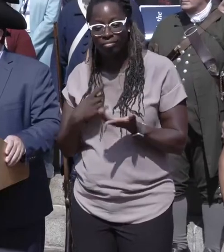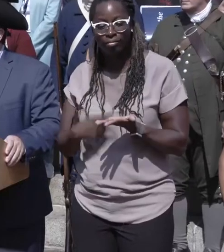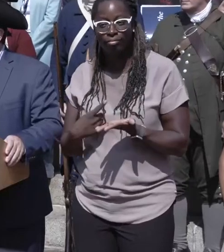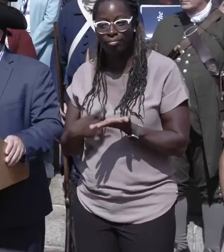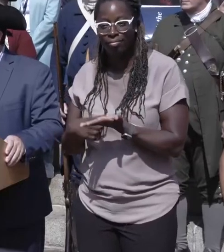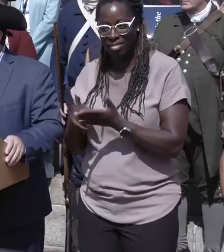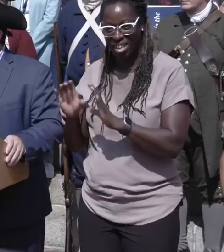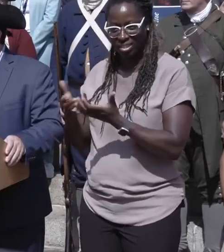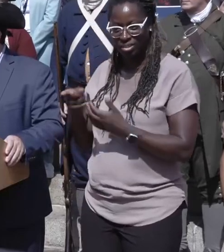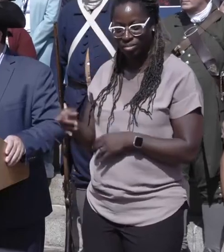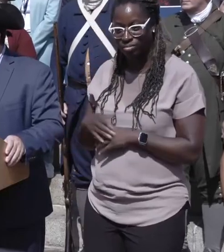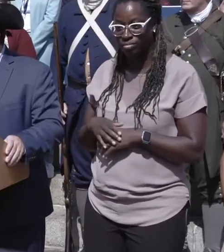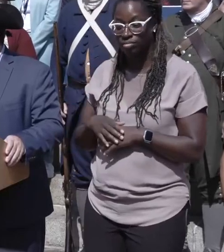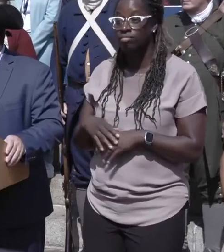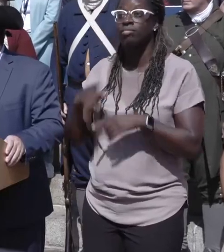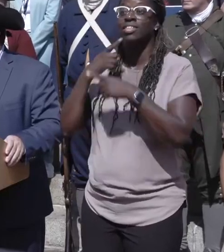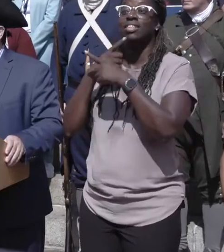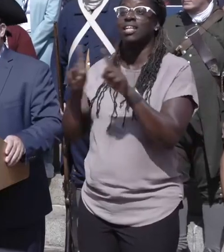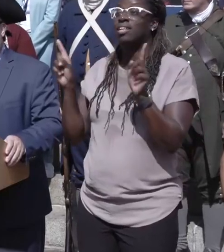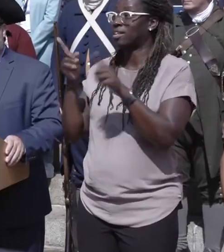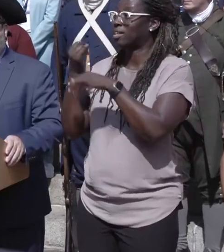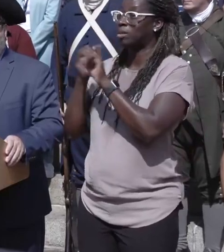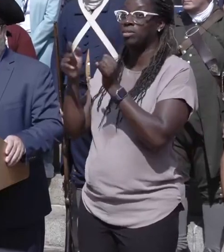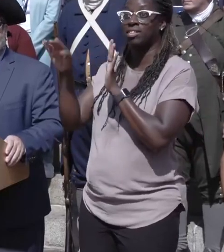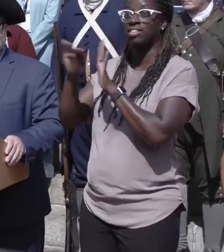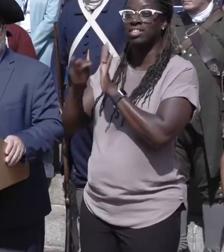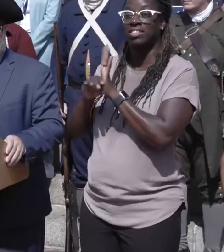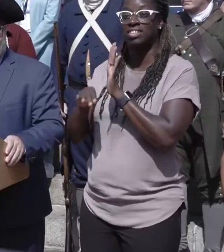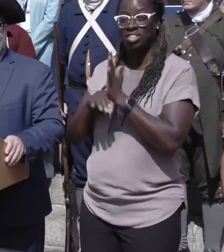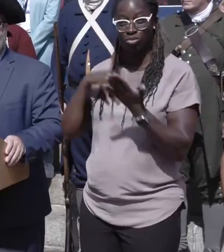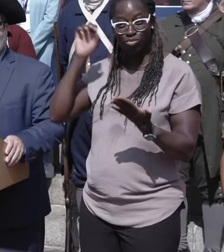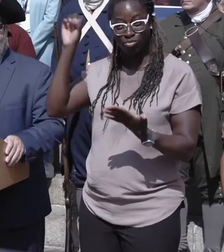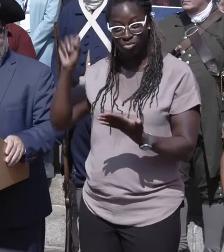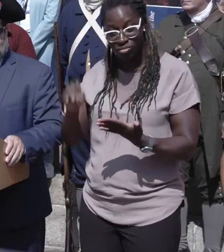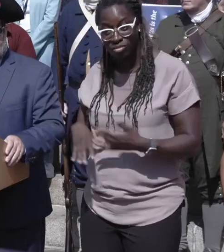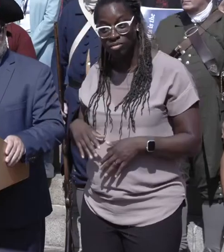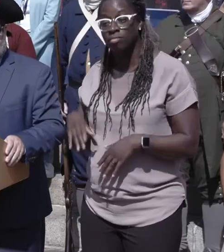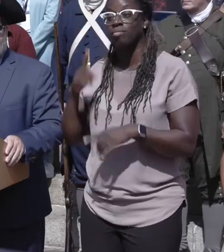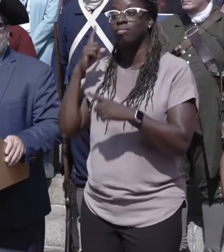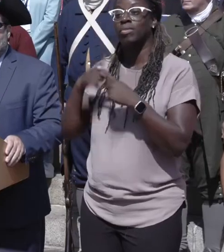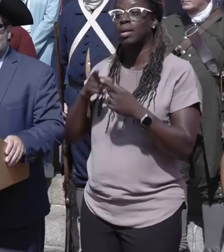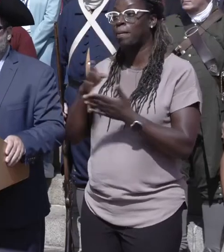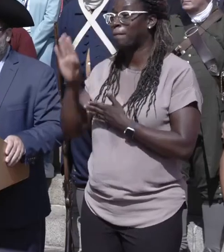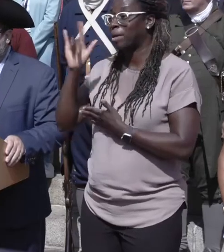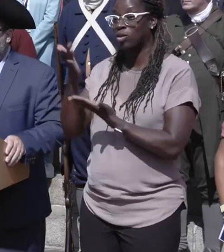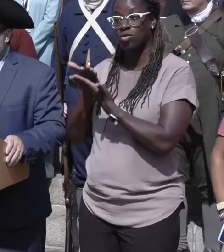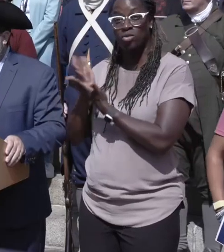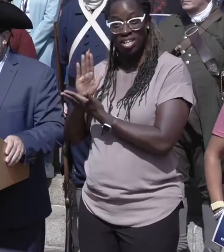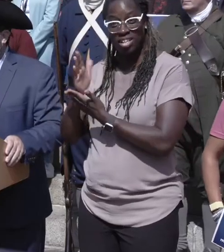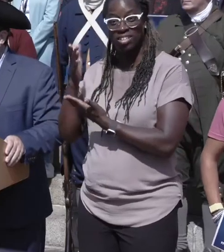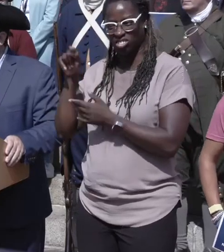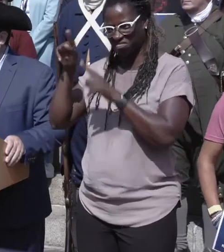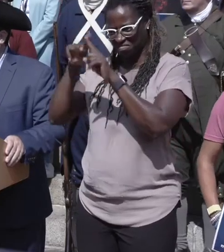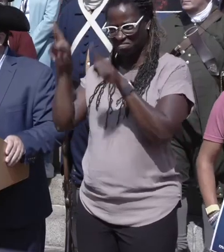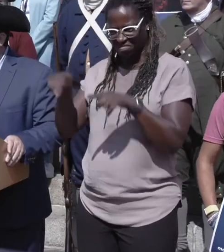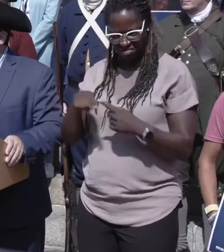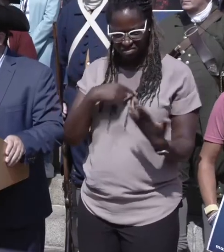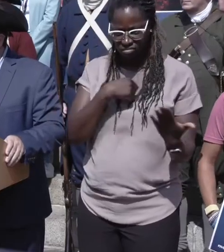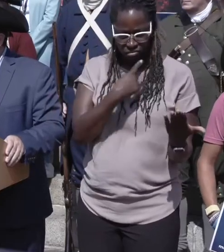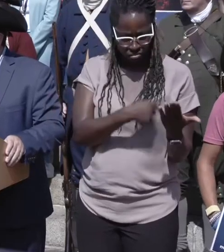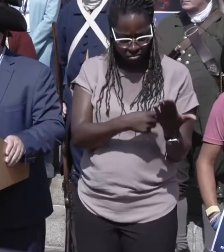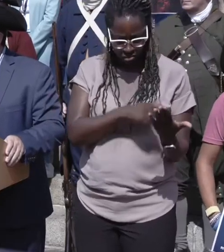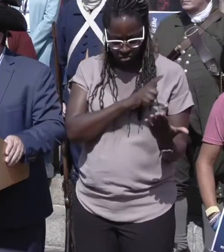of Rights, if you read these documents, they are all directly answers to what was happening here